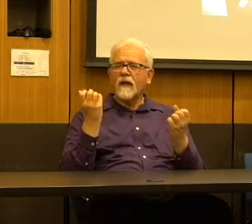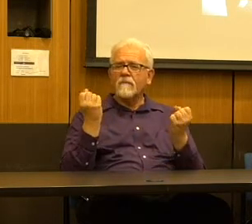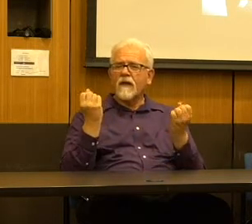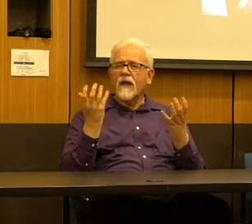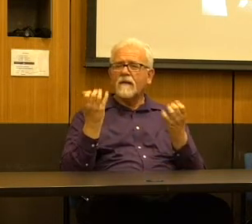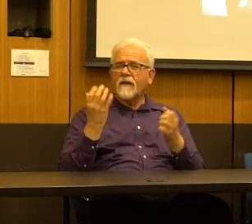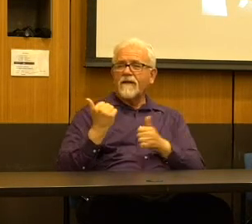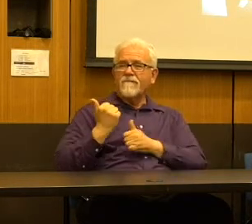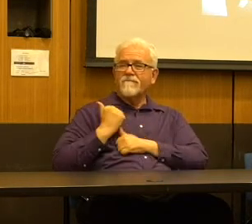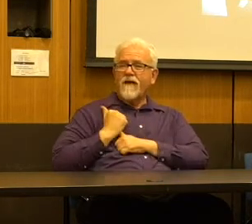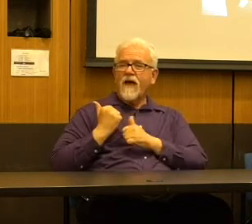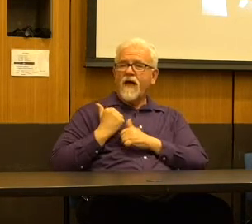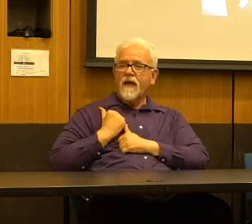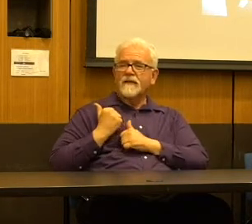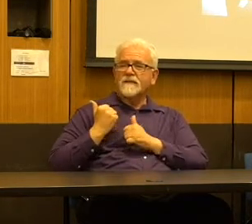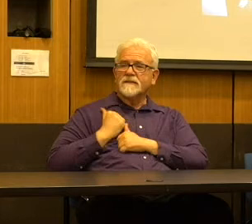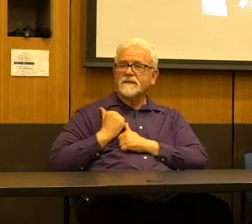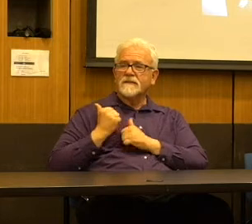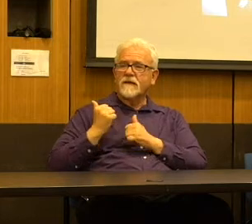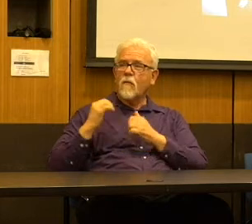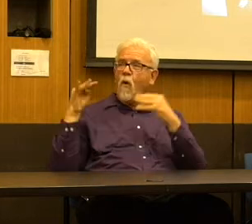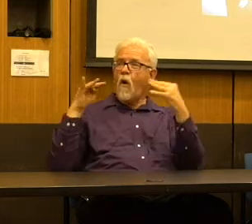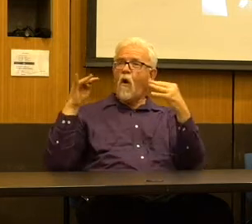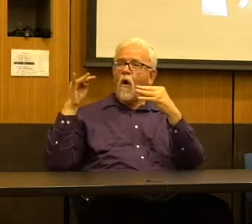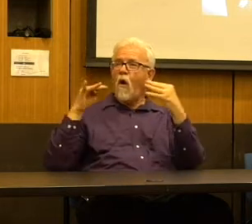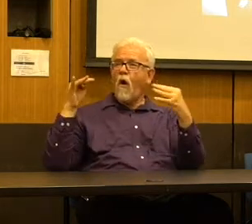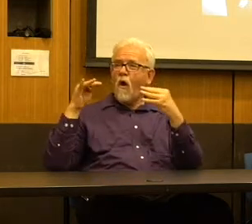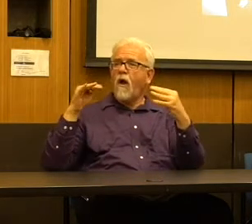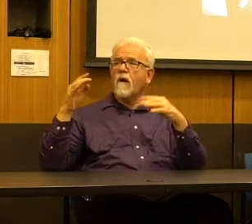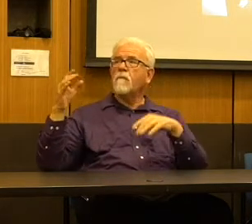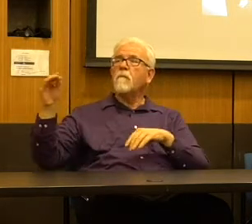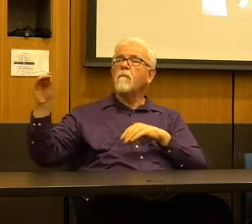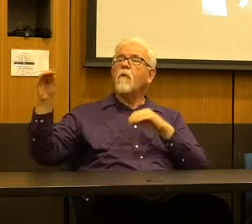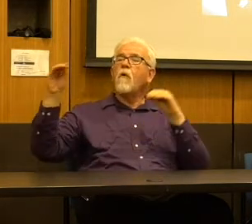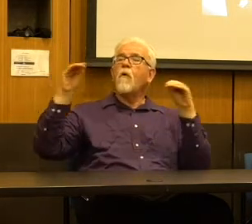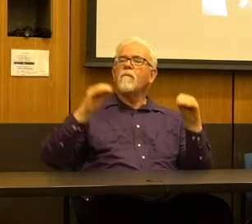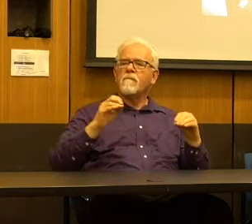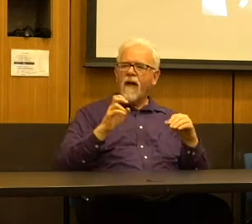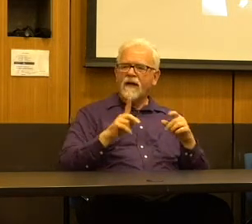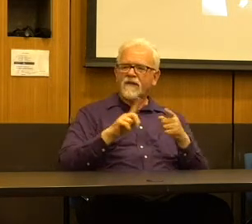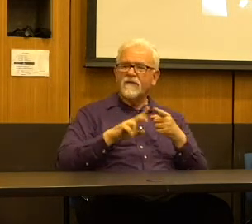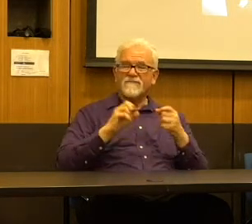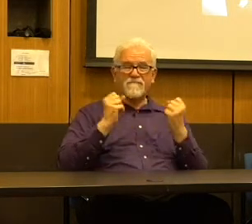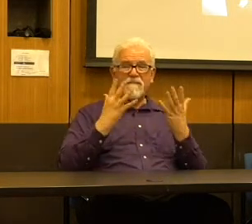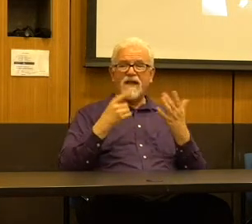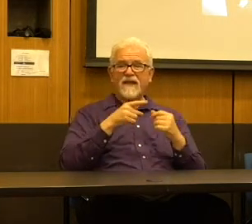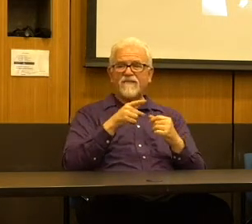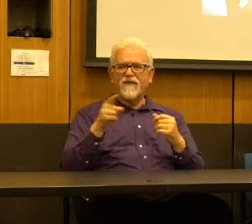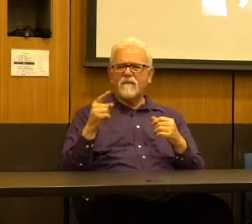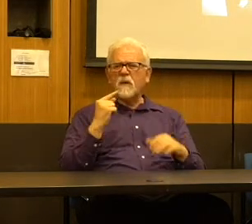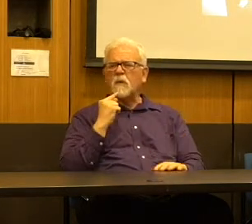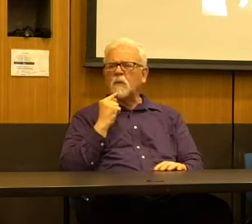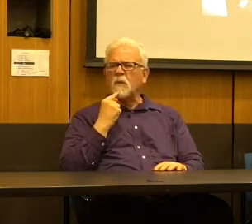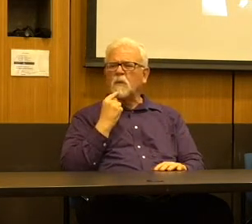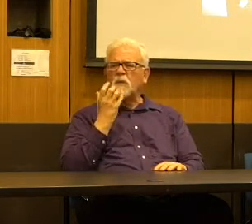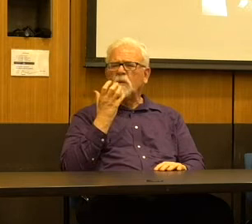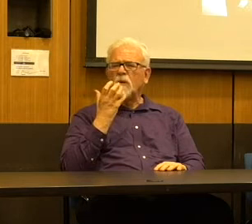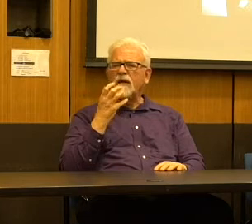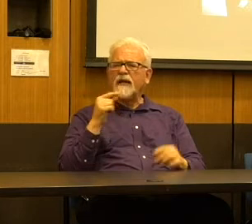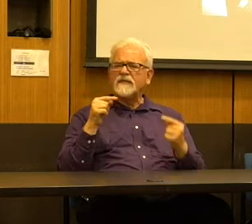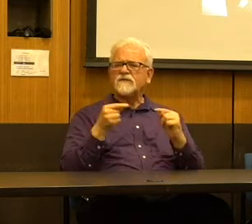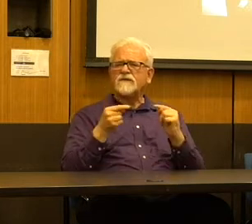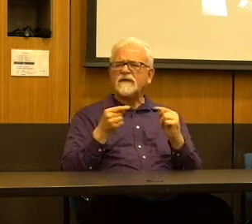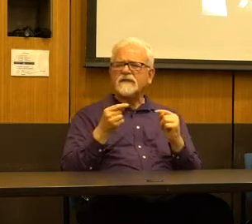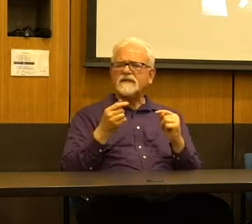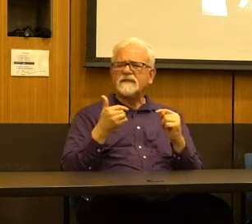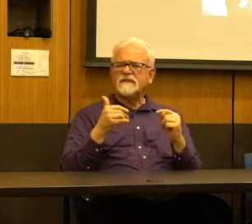who start to be coming back after the war. They come to the US, and many of them have really serious injuries.